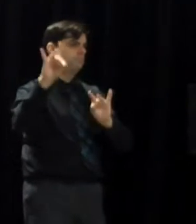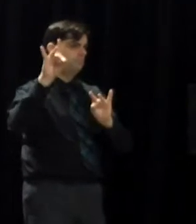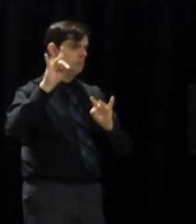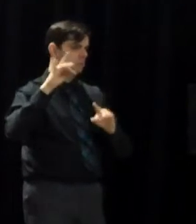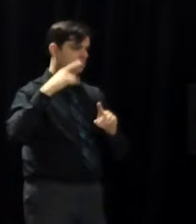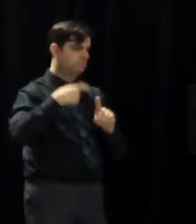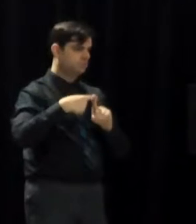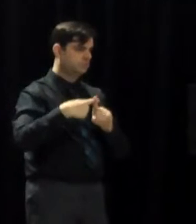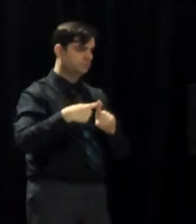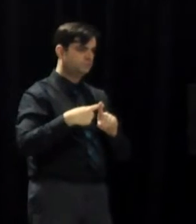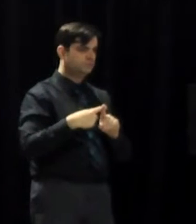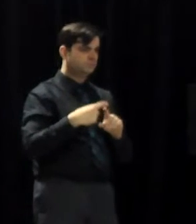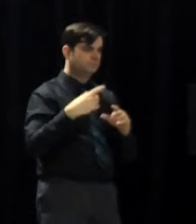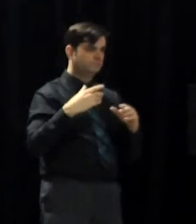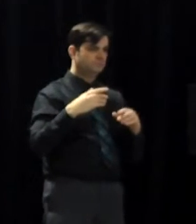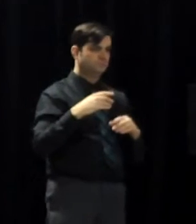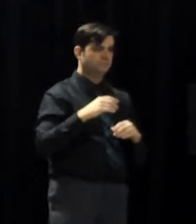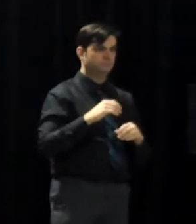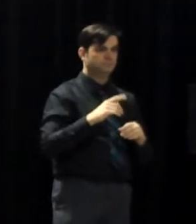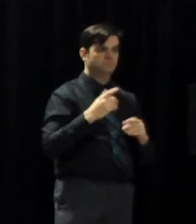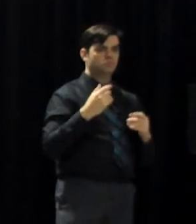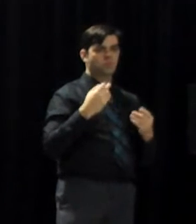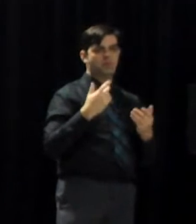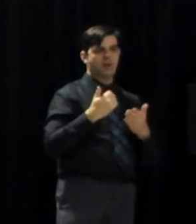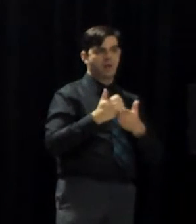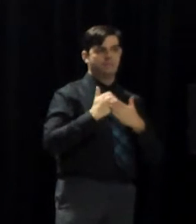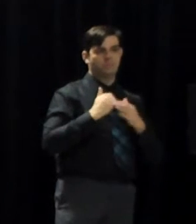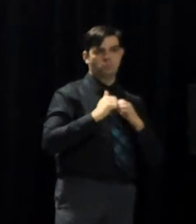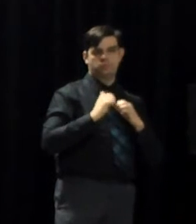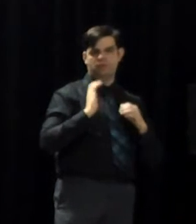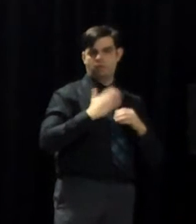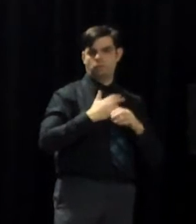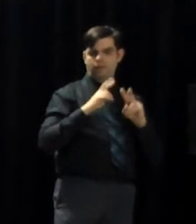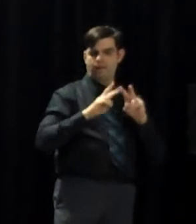But tomorrow will be the high, and